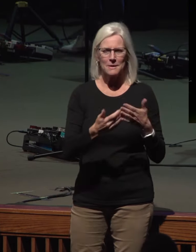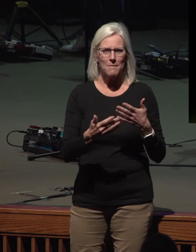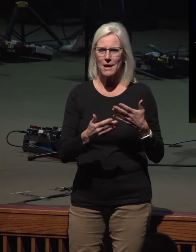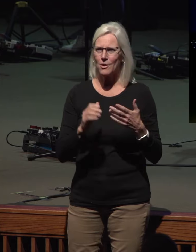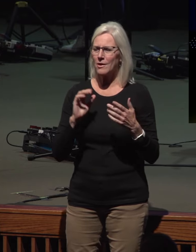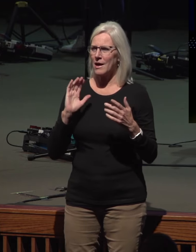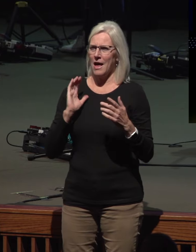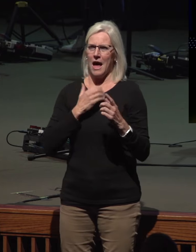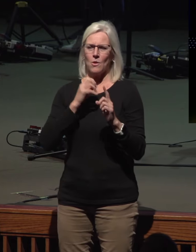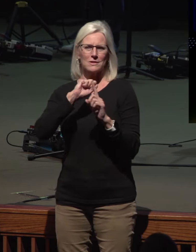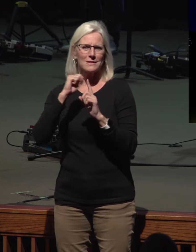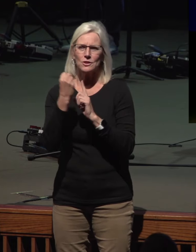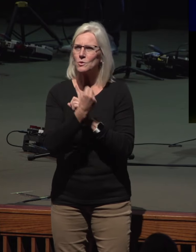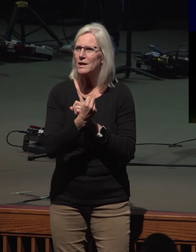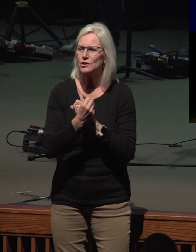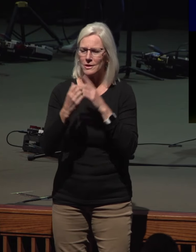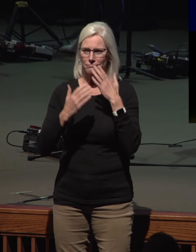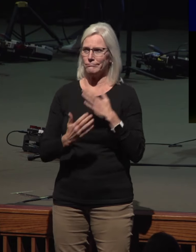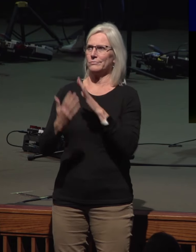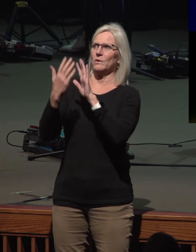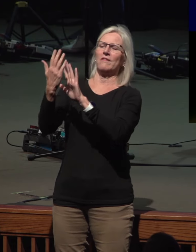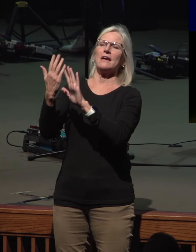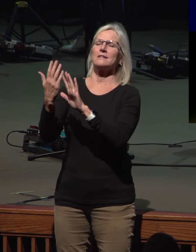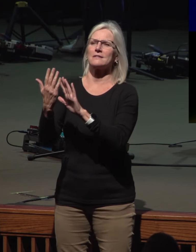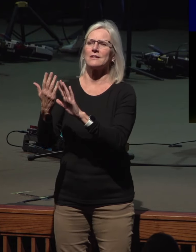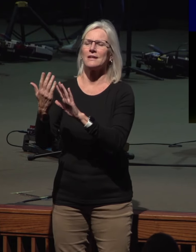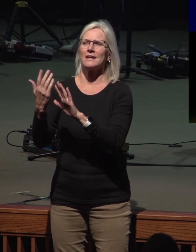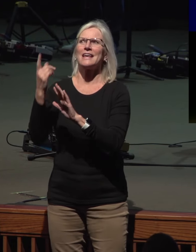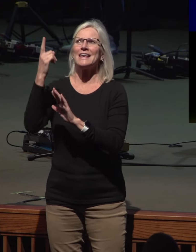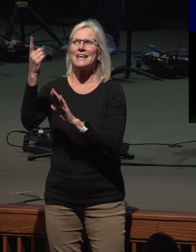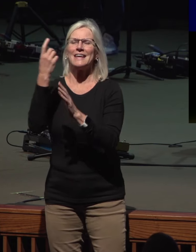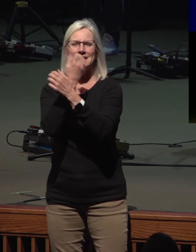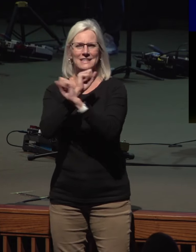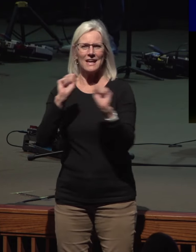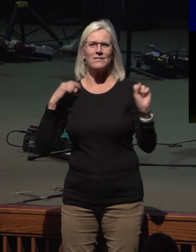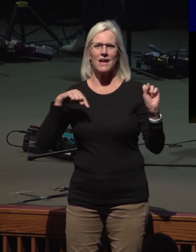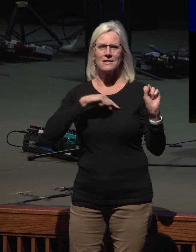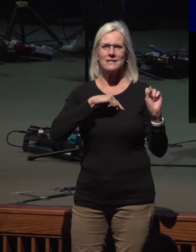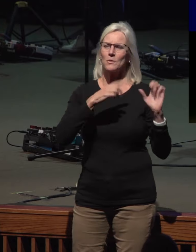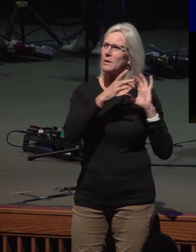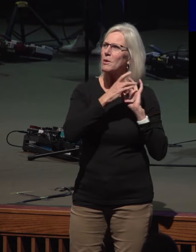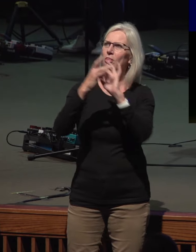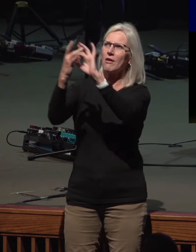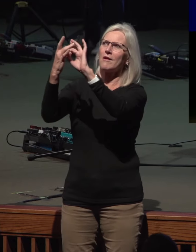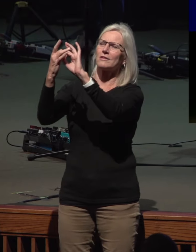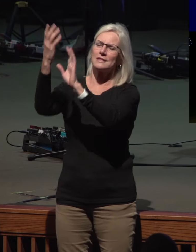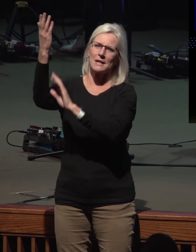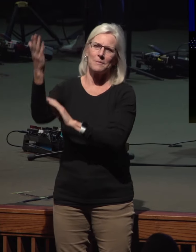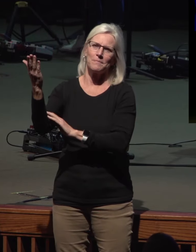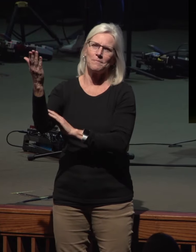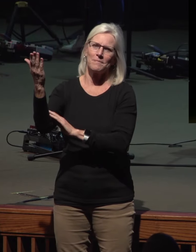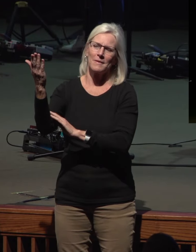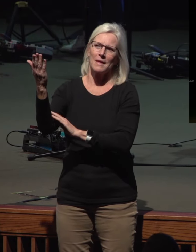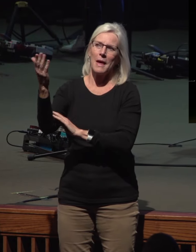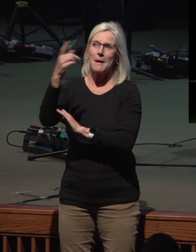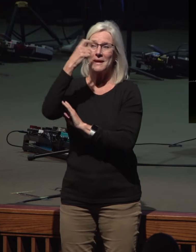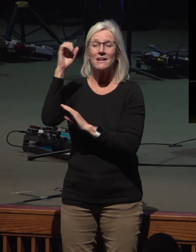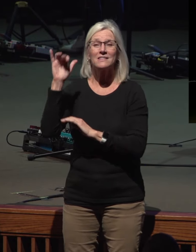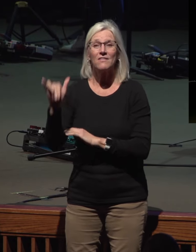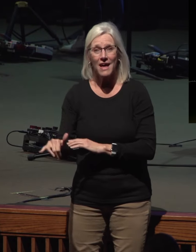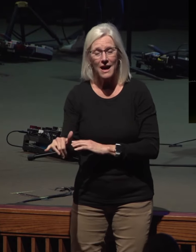circumstances that are in front of us, we are rescued and we are His. And therefore, because of